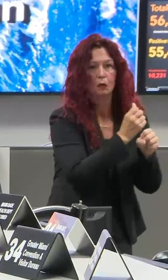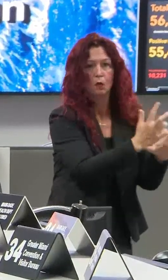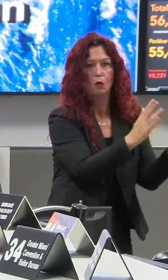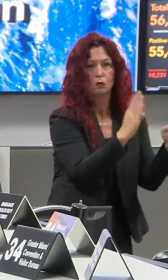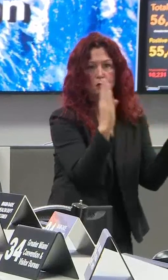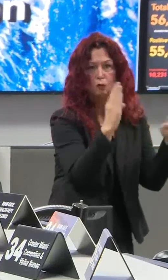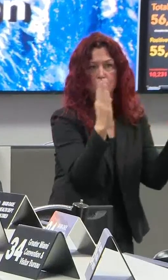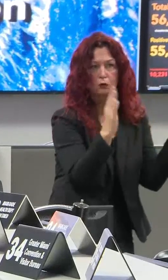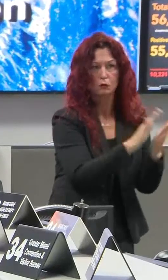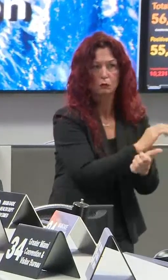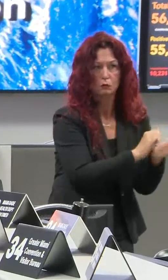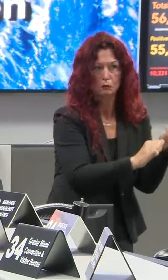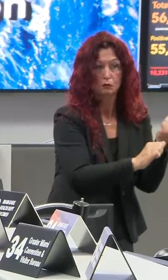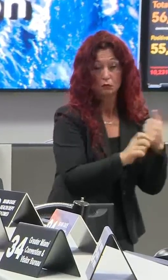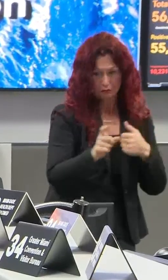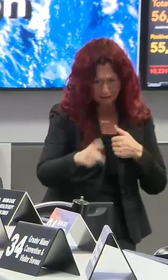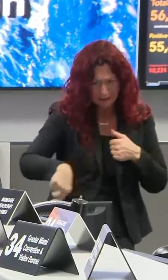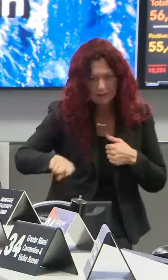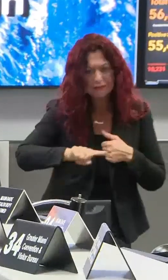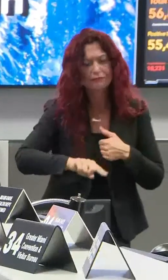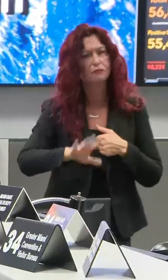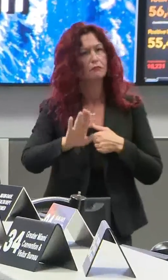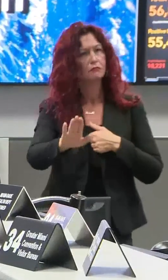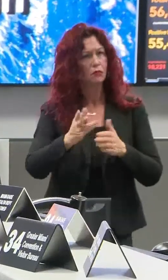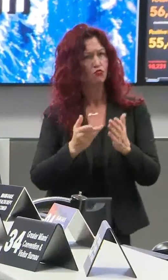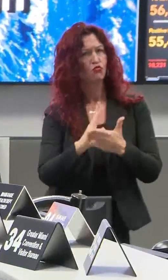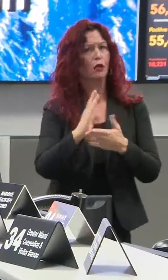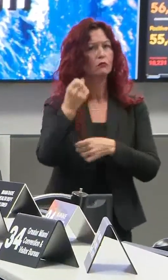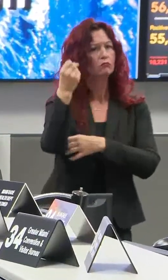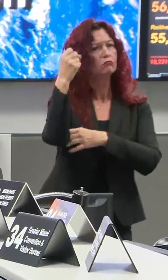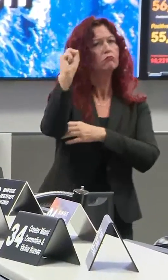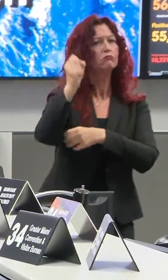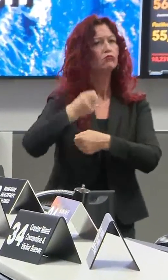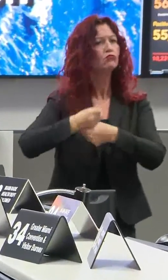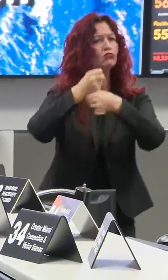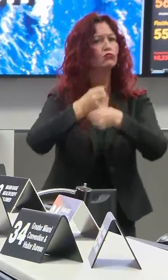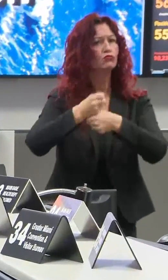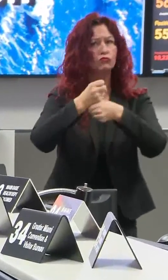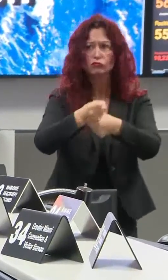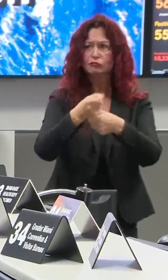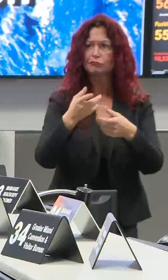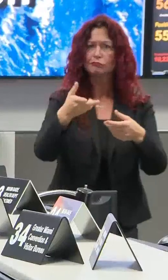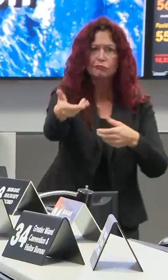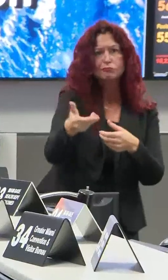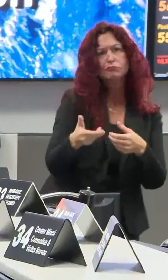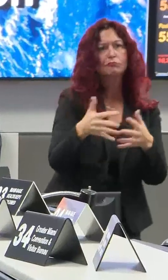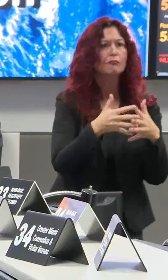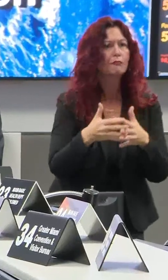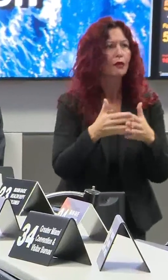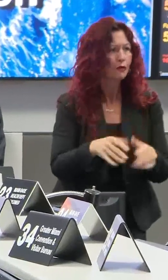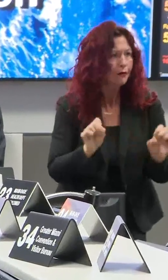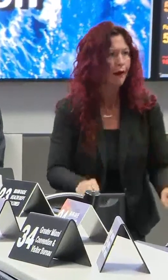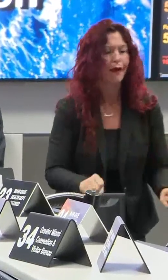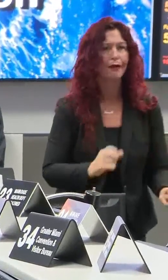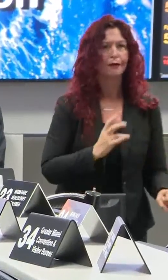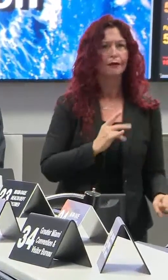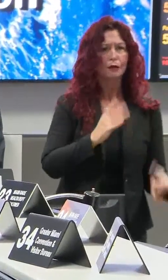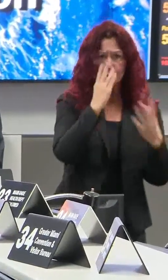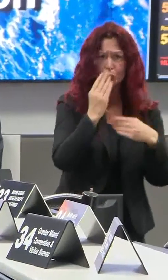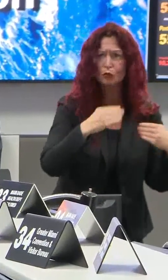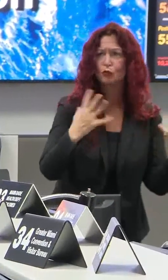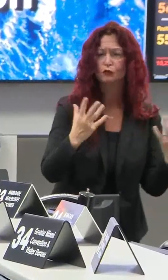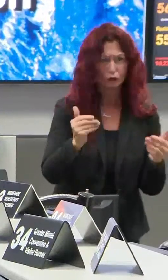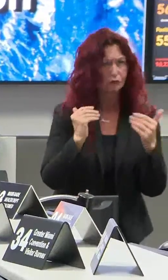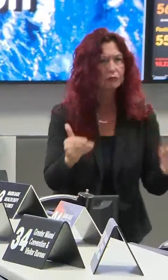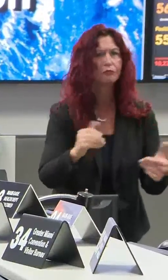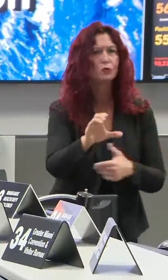to express their opinion. And that's America, and that's what America's all about. And I think that Ben, or either you or Richard said that at the end,